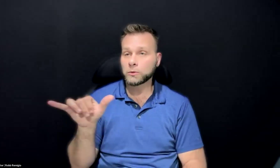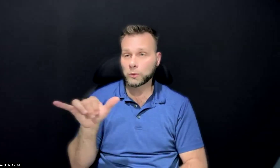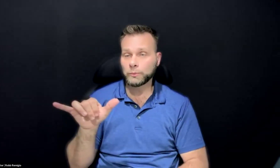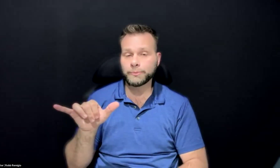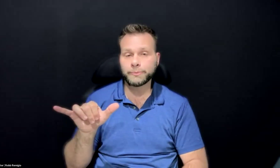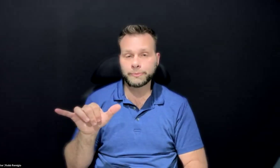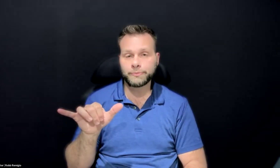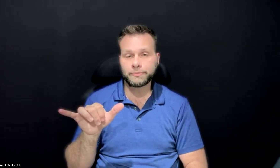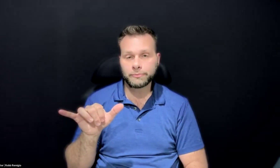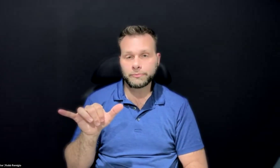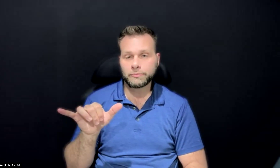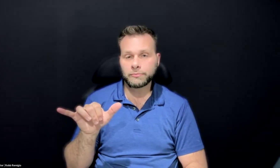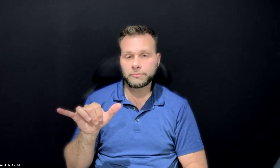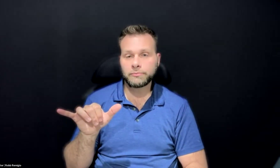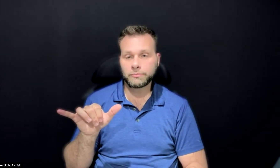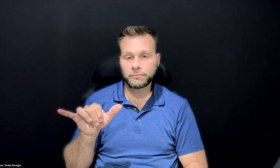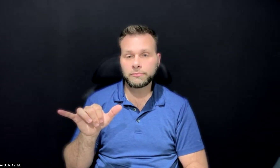if you're going to be sharing with